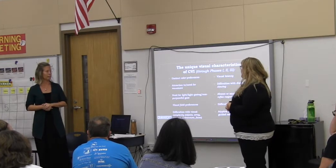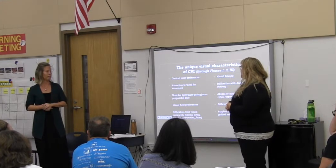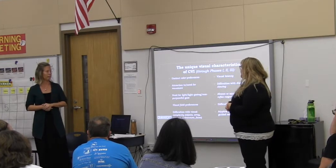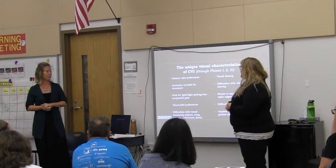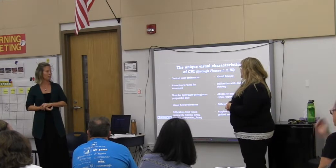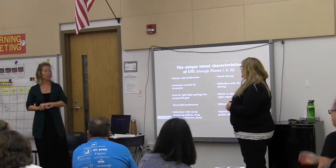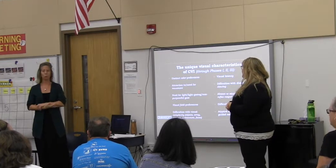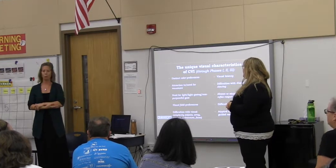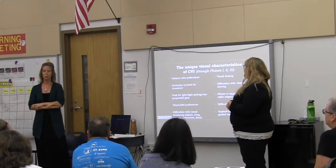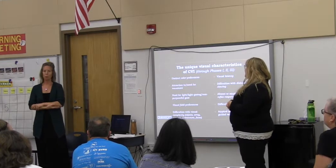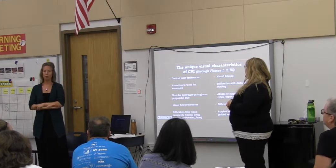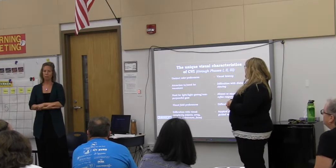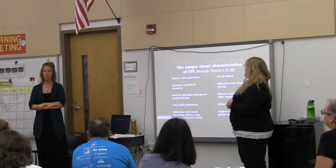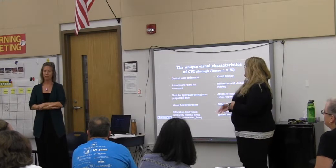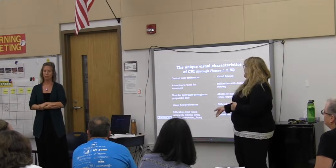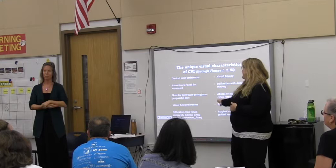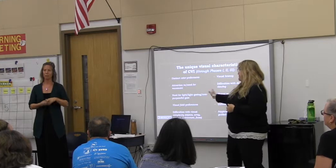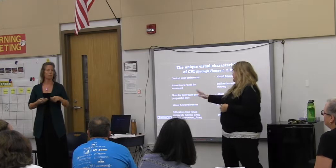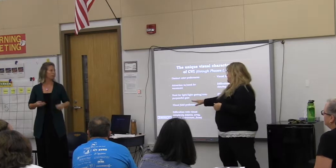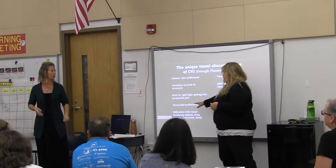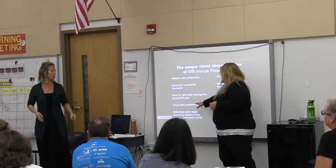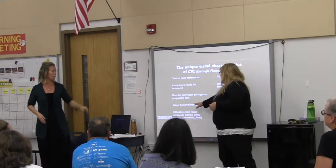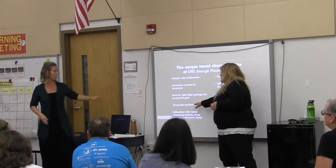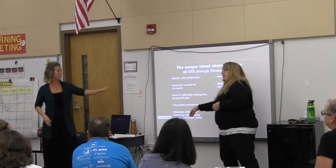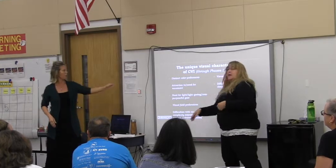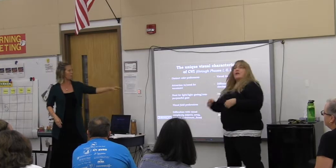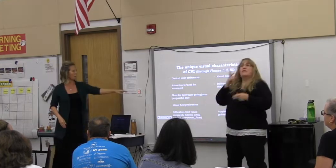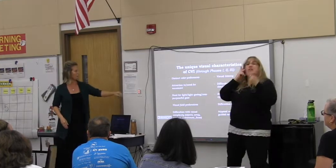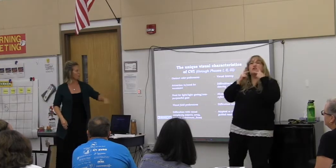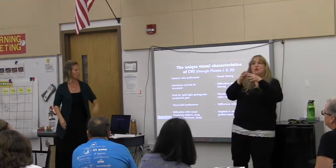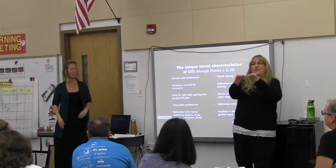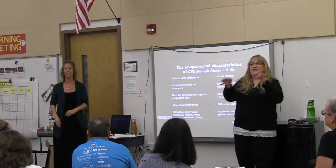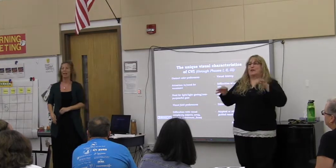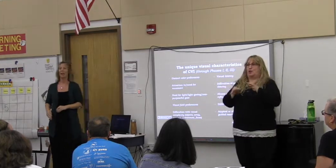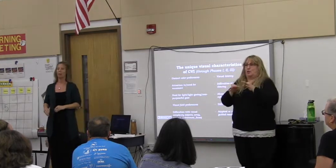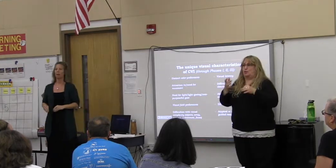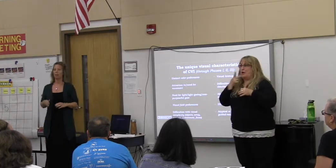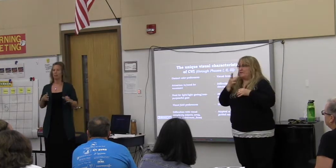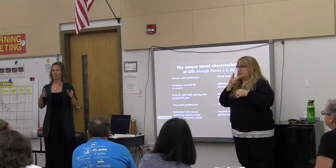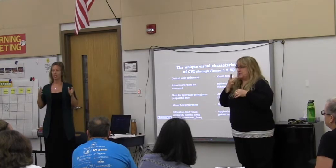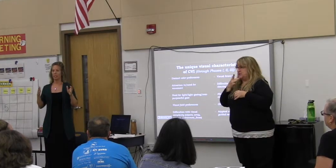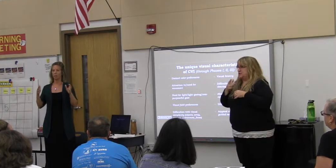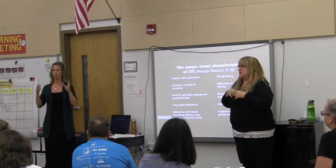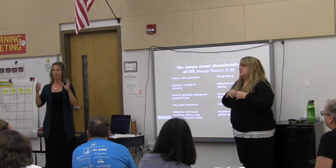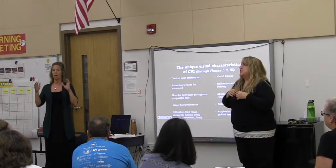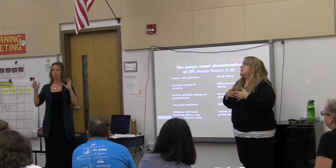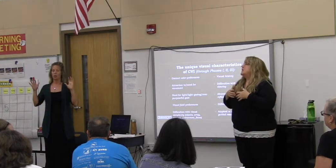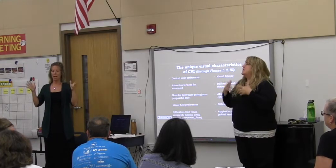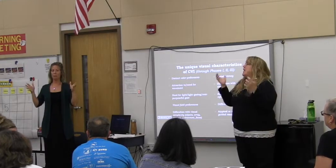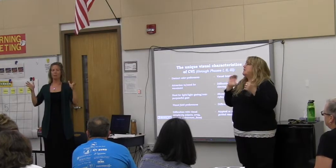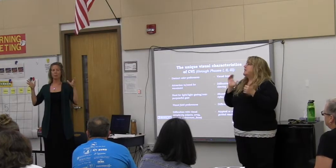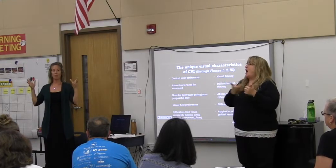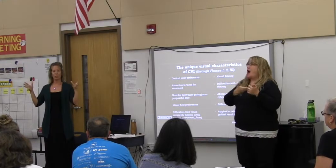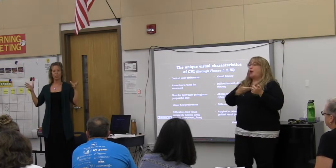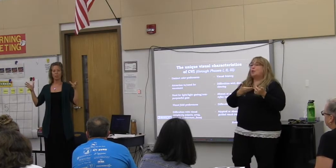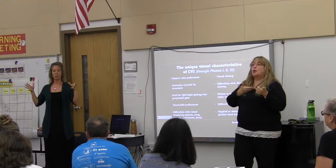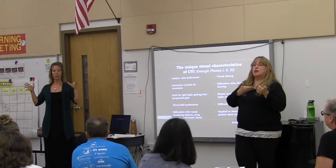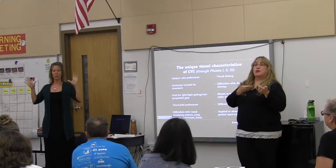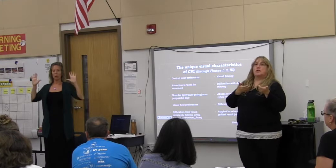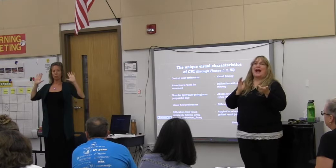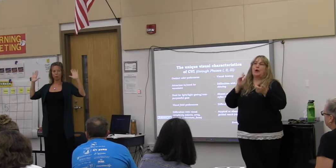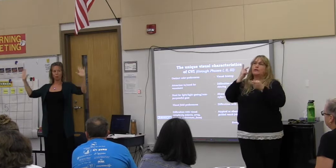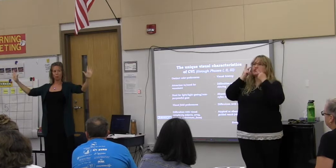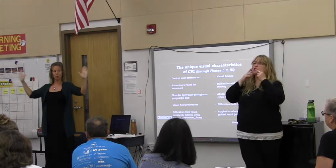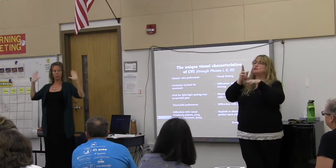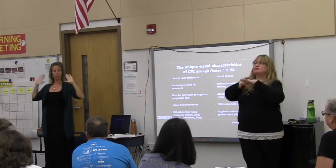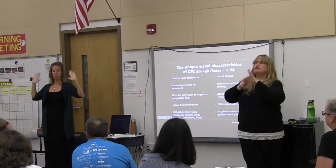The next area is visual field preferences. Number 4. A lot of our kiddos, what happens is when our vision